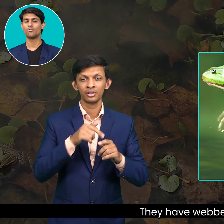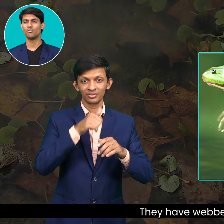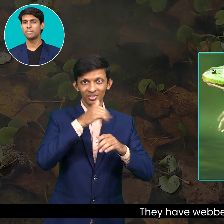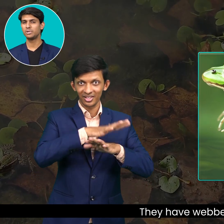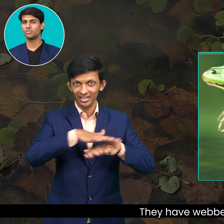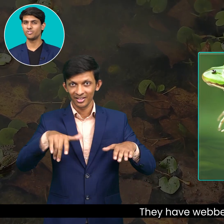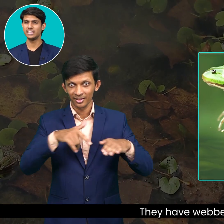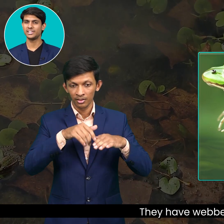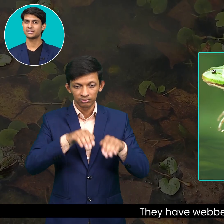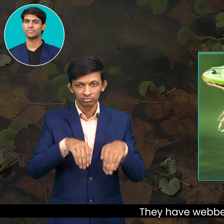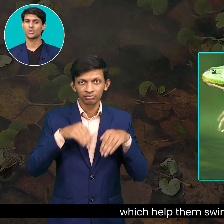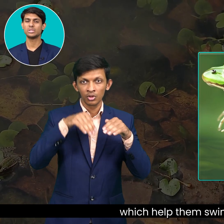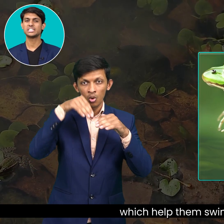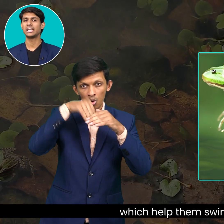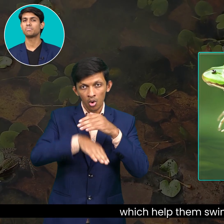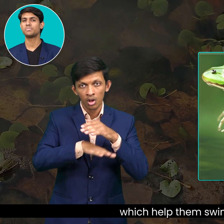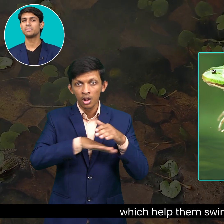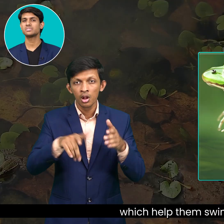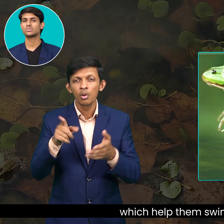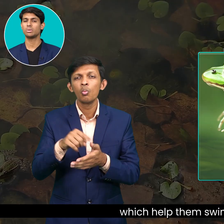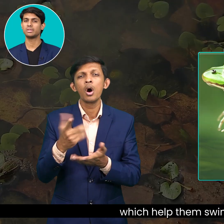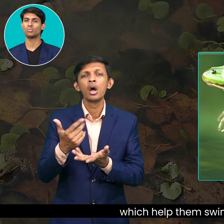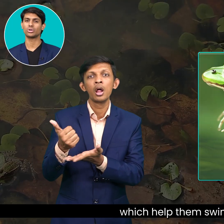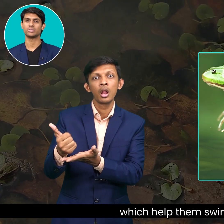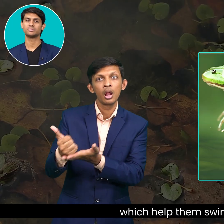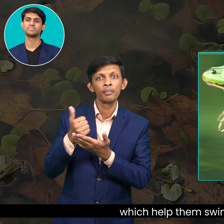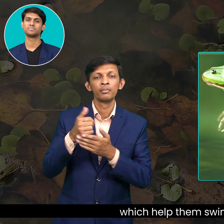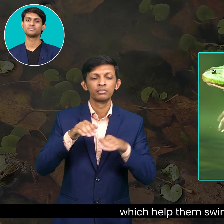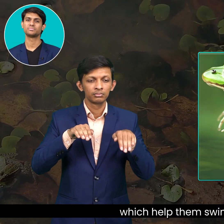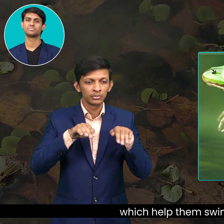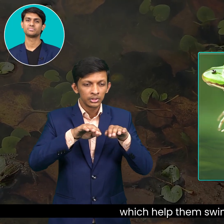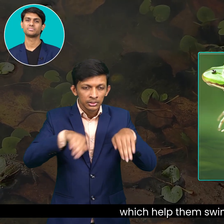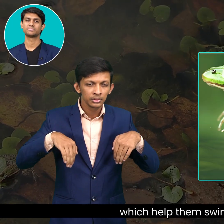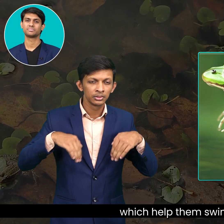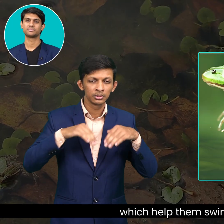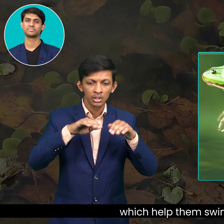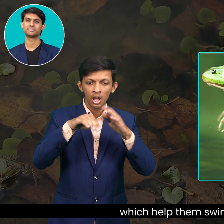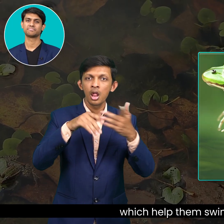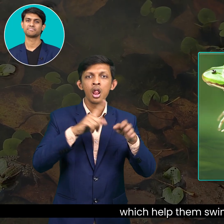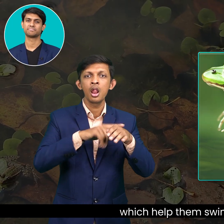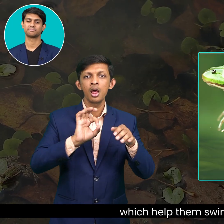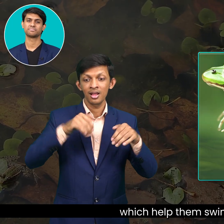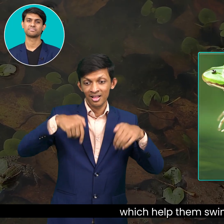They have webbed feet which help them swim in water.